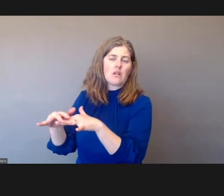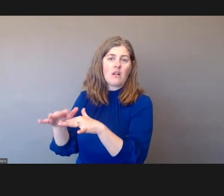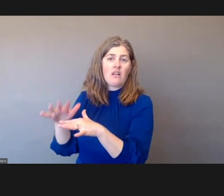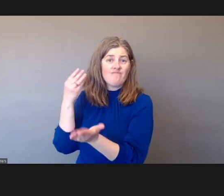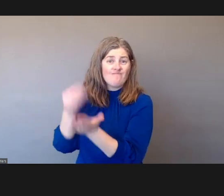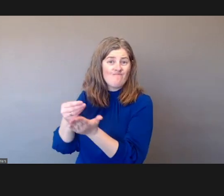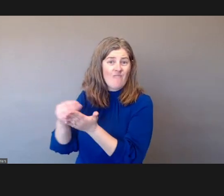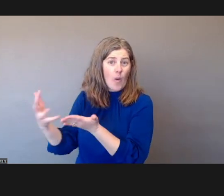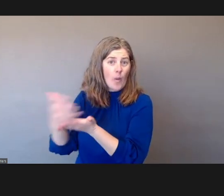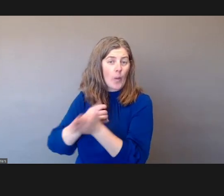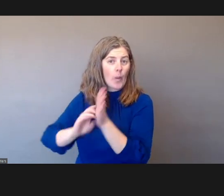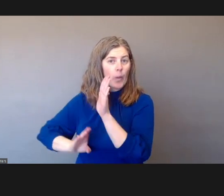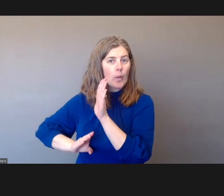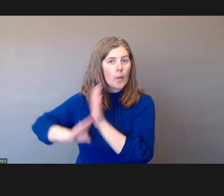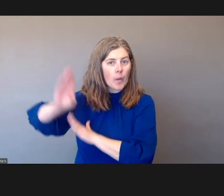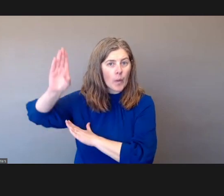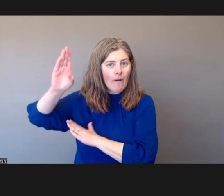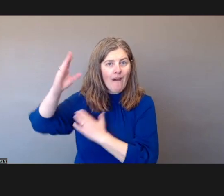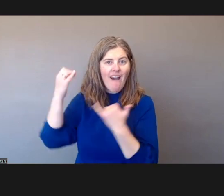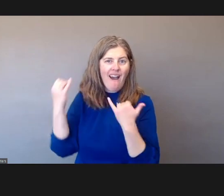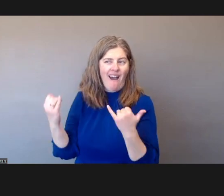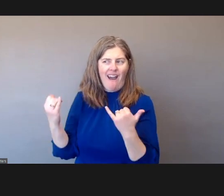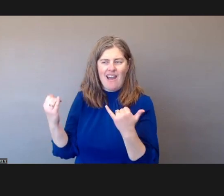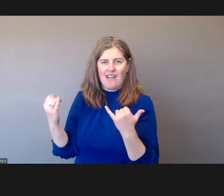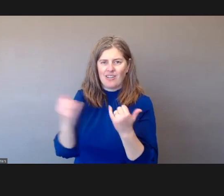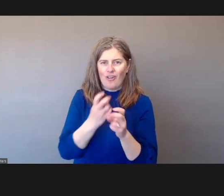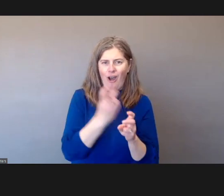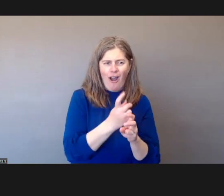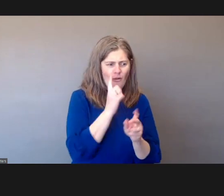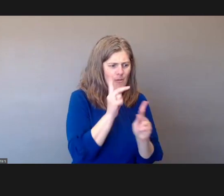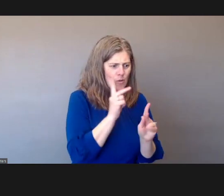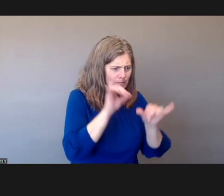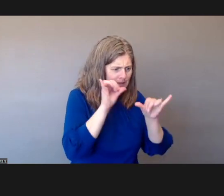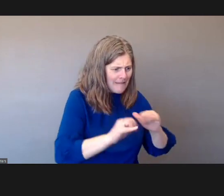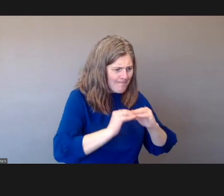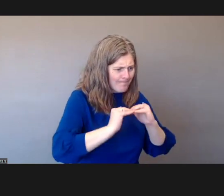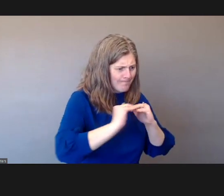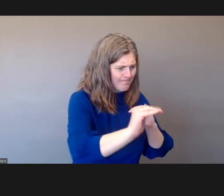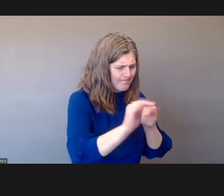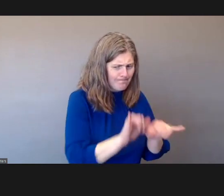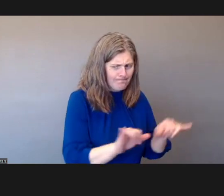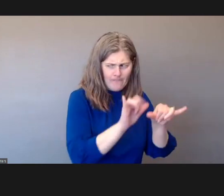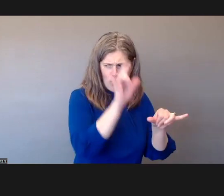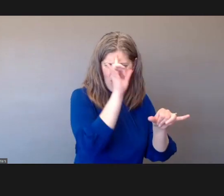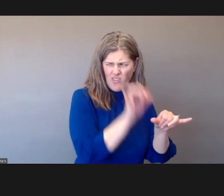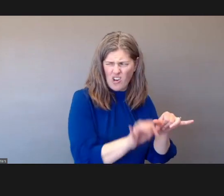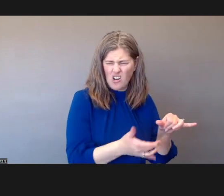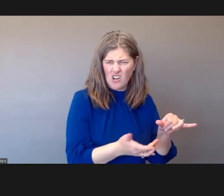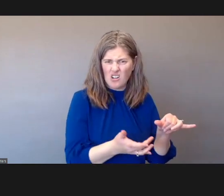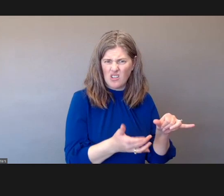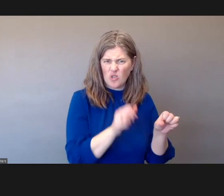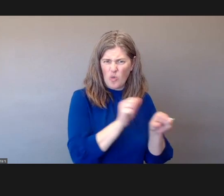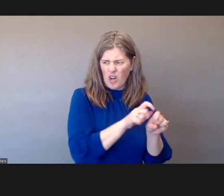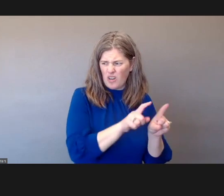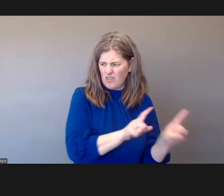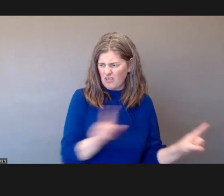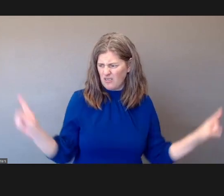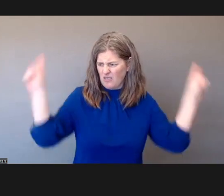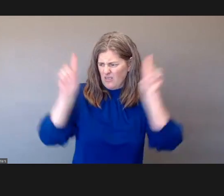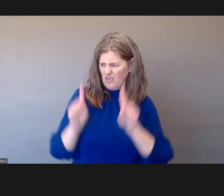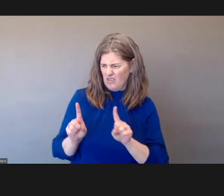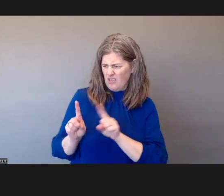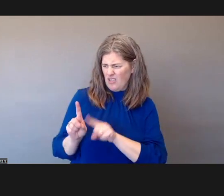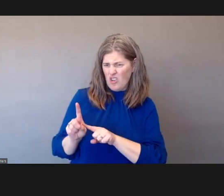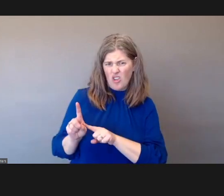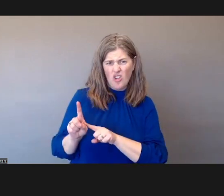rather inflated and make it hard for frontline folks who've been in New Mexico forever to work right next to somebody who might be getting